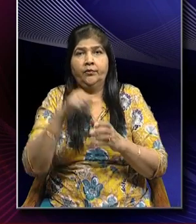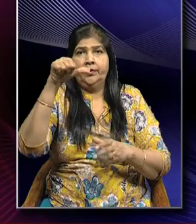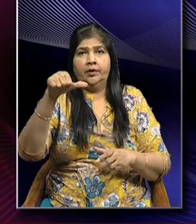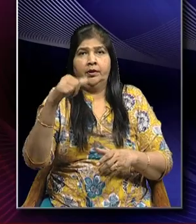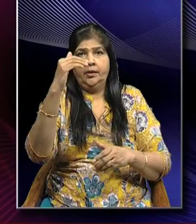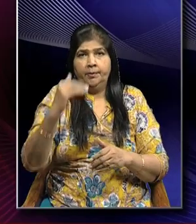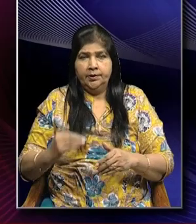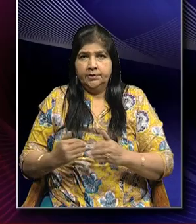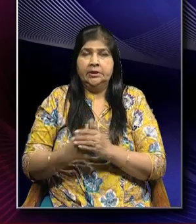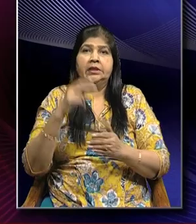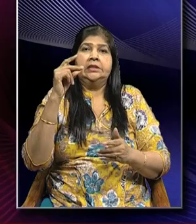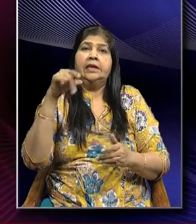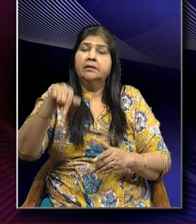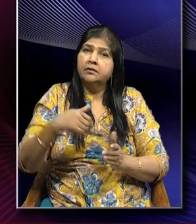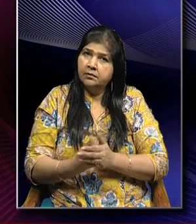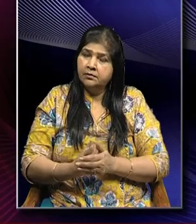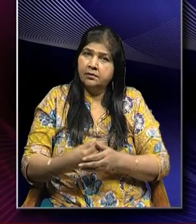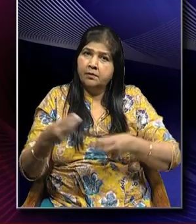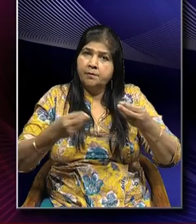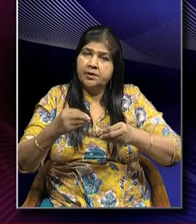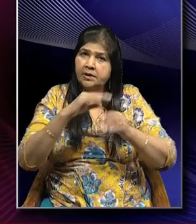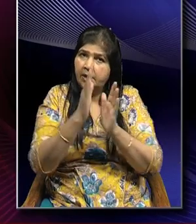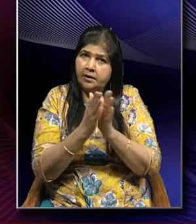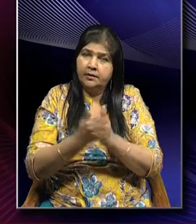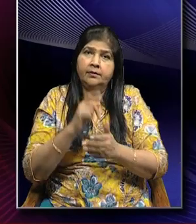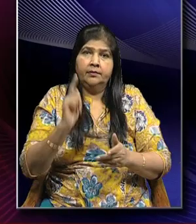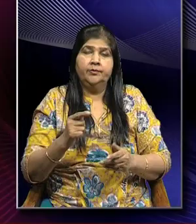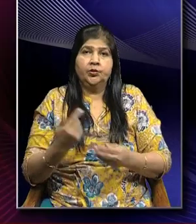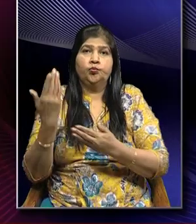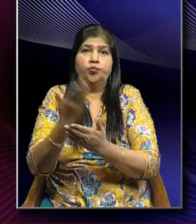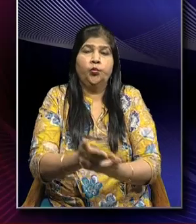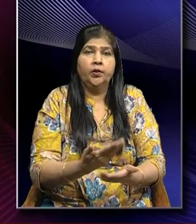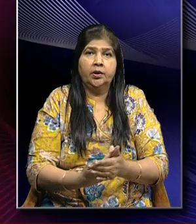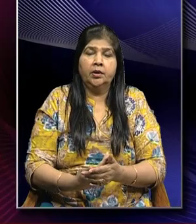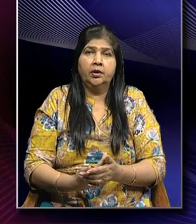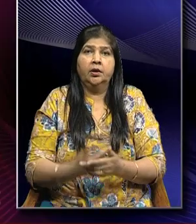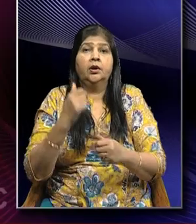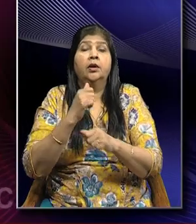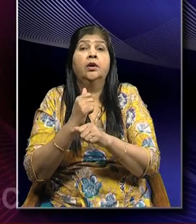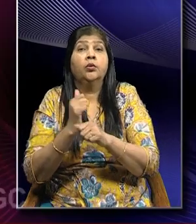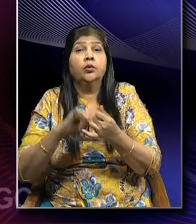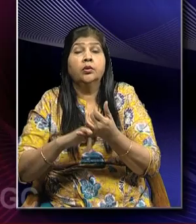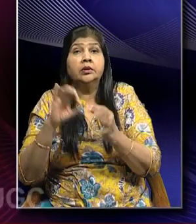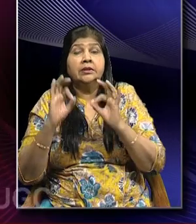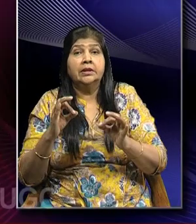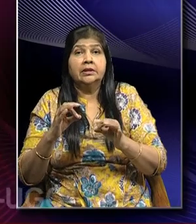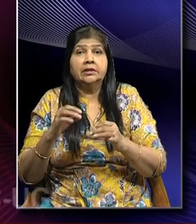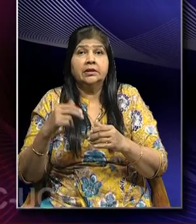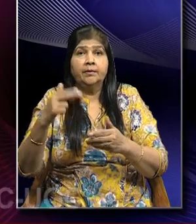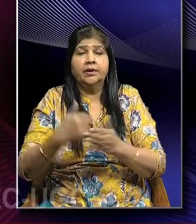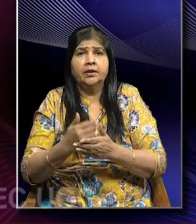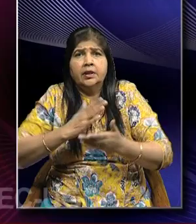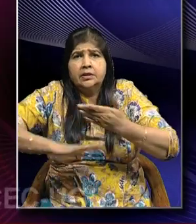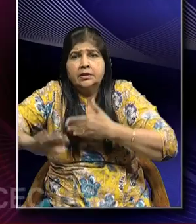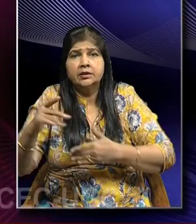principles. The second is that as a business entity, you must provide goods and services in a manner that is sustainable